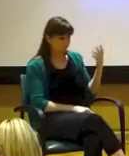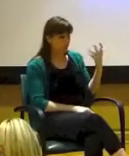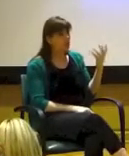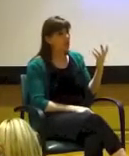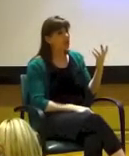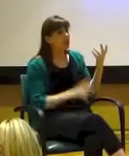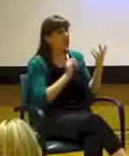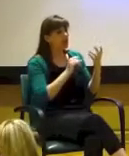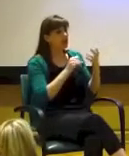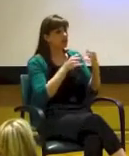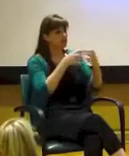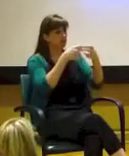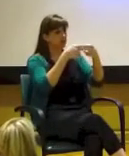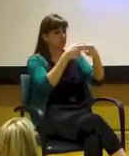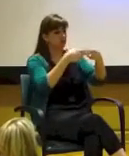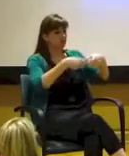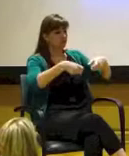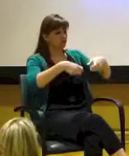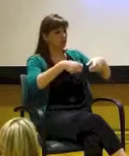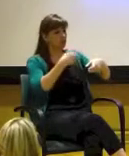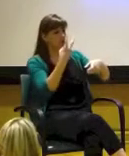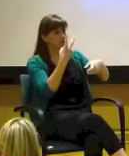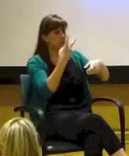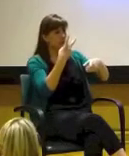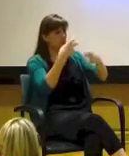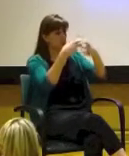it's a split cord. There's two spinal cords in there.